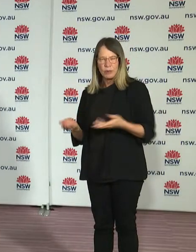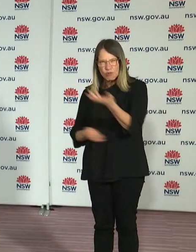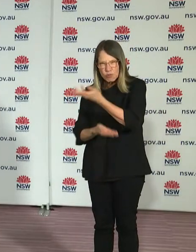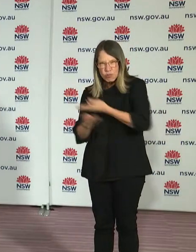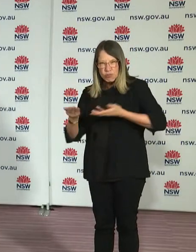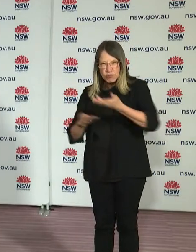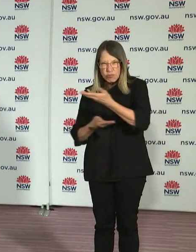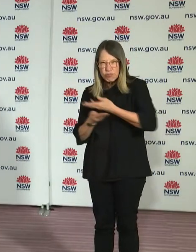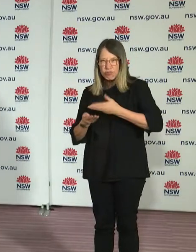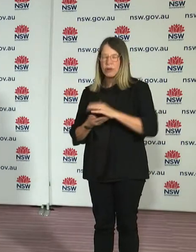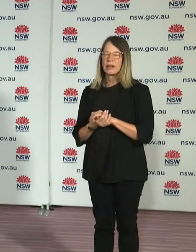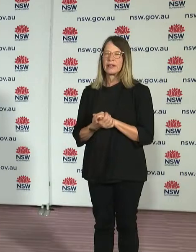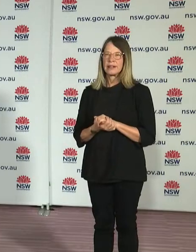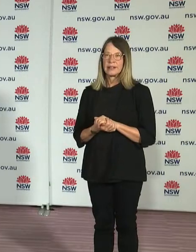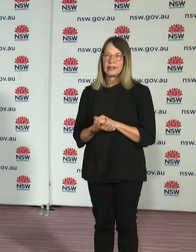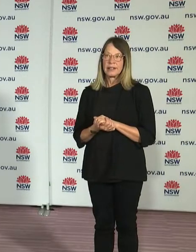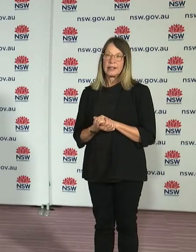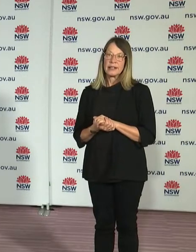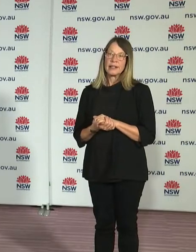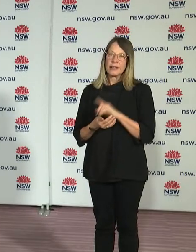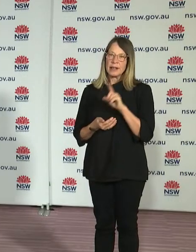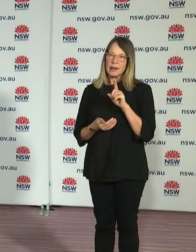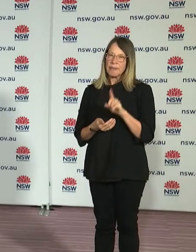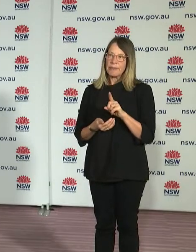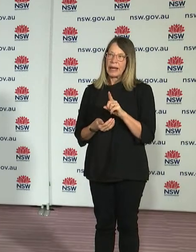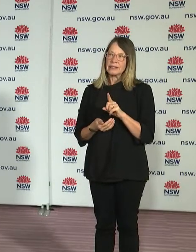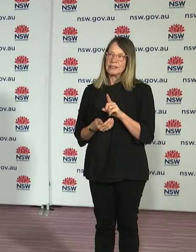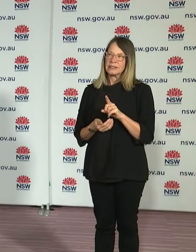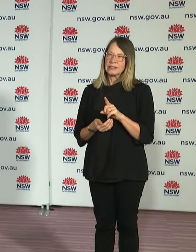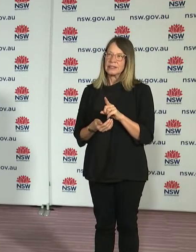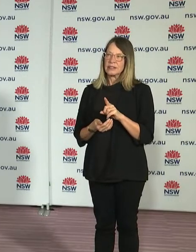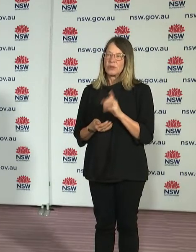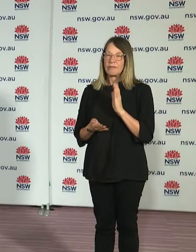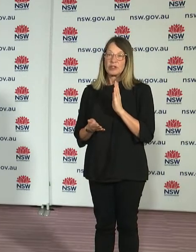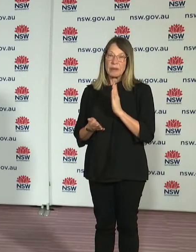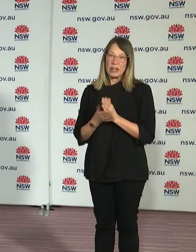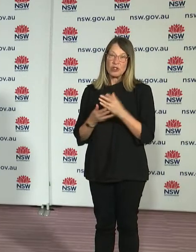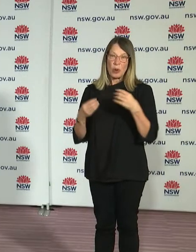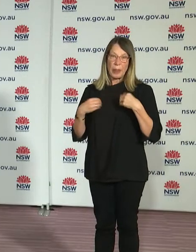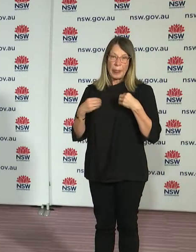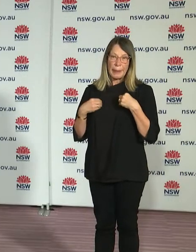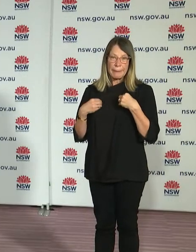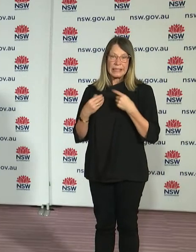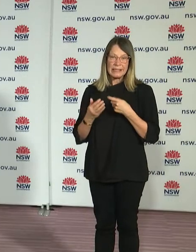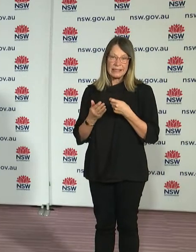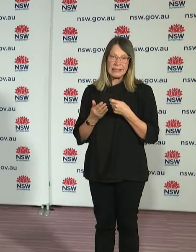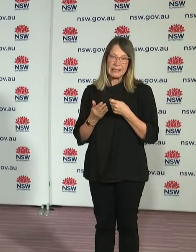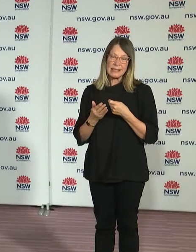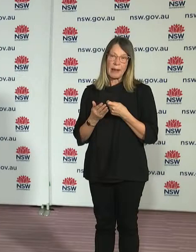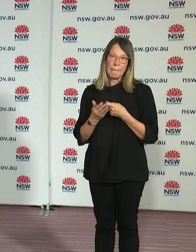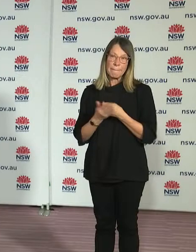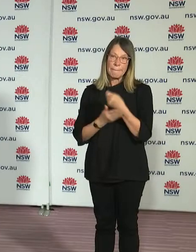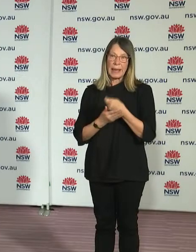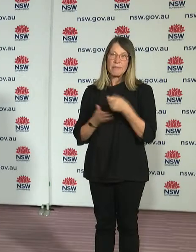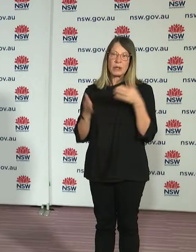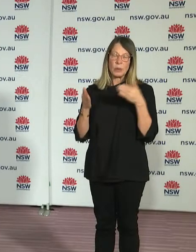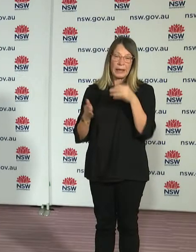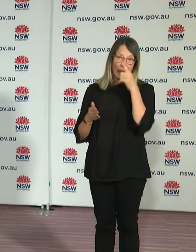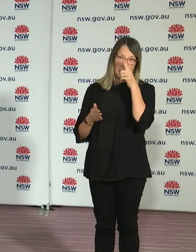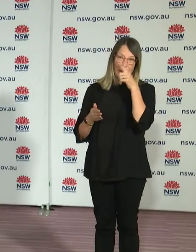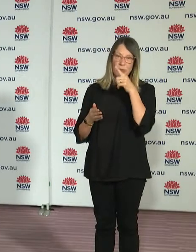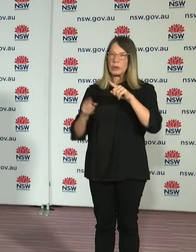go to anybody across the state, not just those who lived in those COVID hotspot areas. And that was a decision we took, acknowledging that many